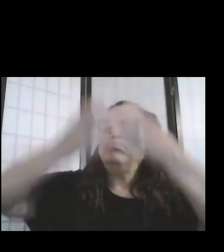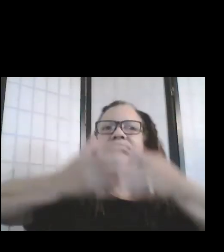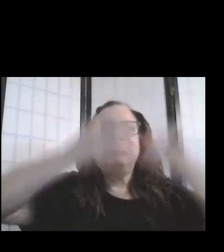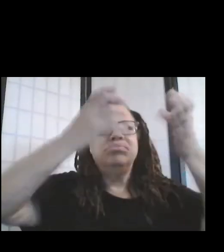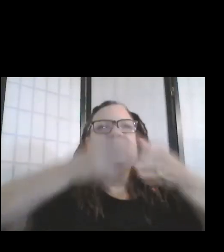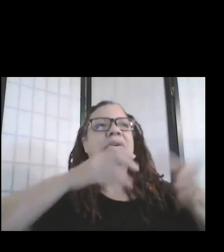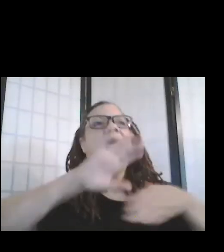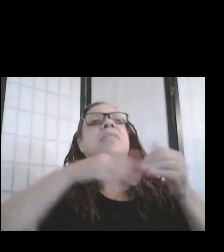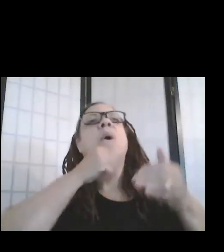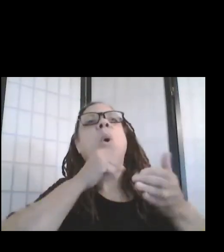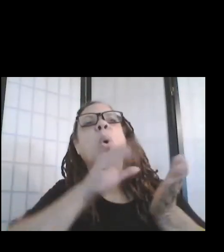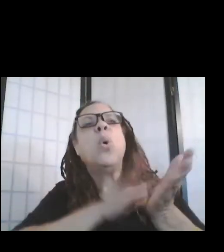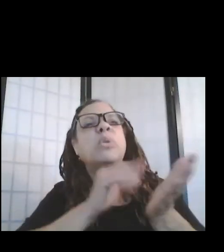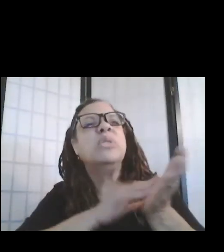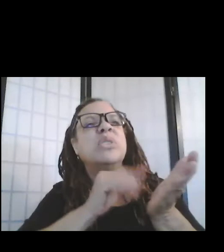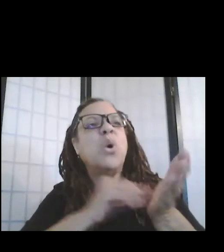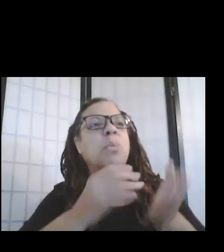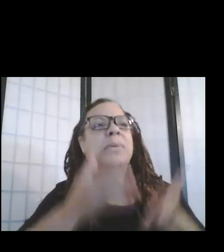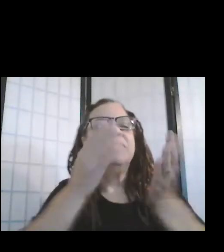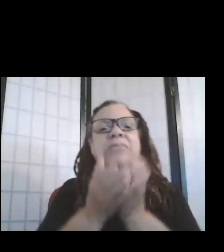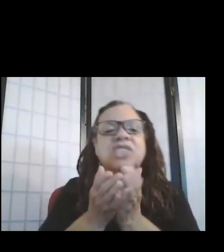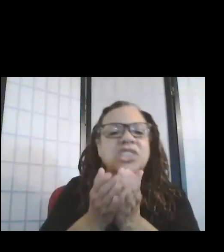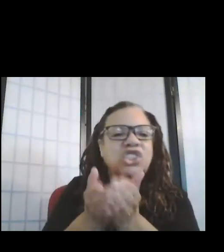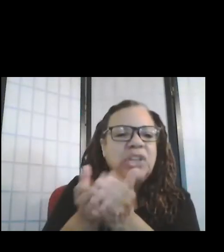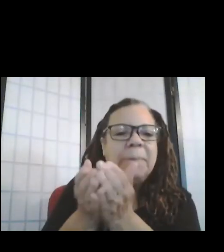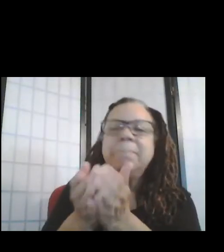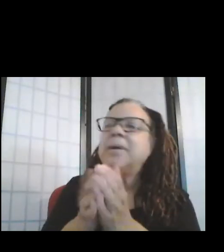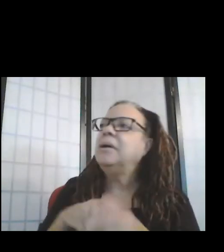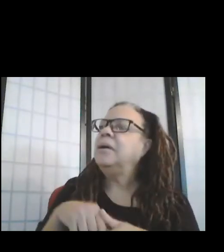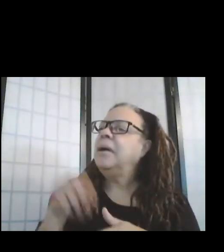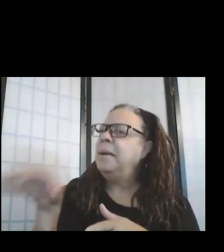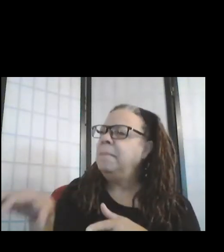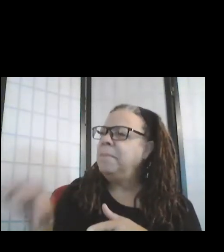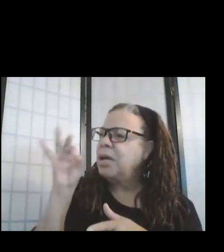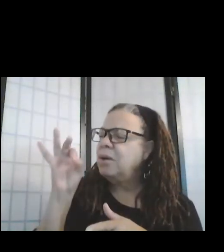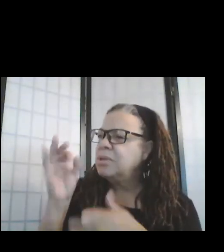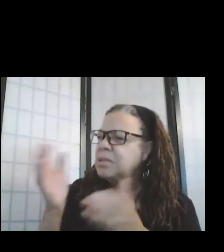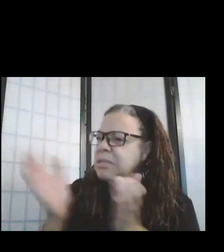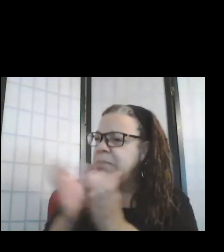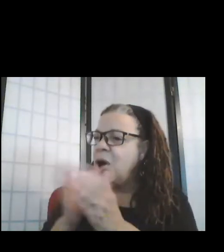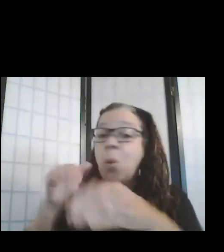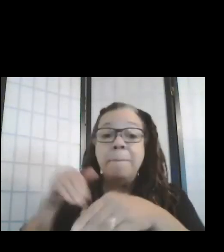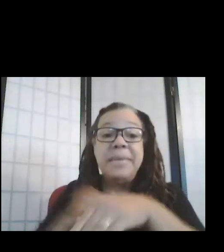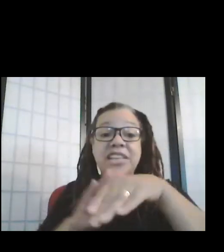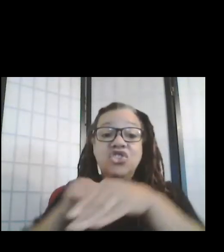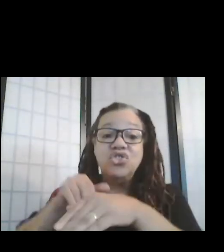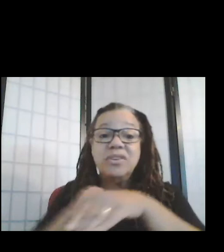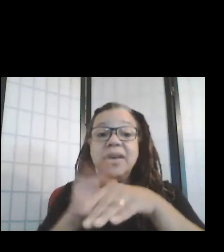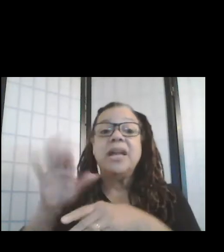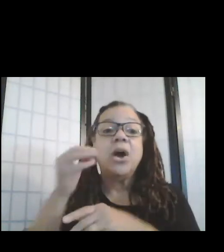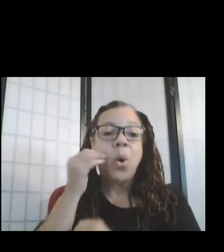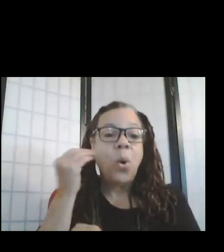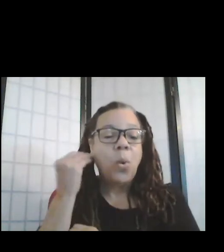factory, the derricks of the shipyard, and picks out the small curve of beach in her hometown.